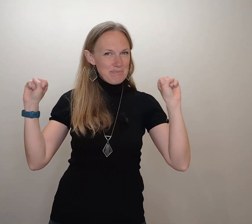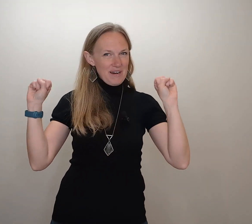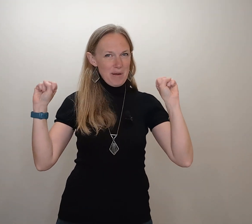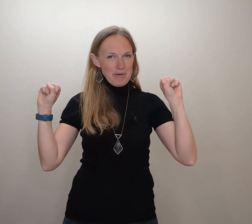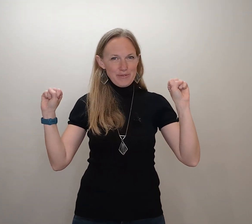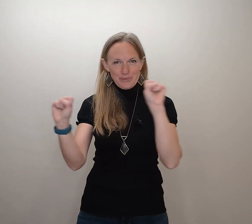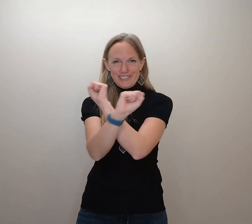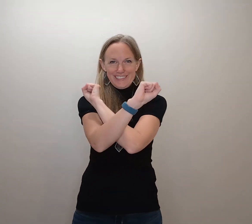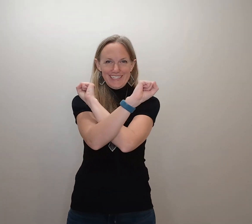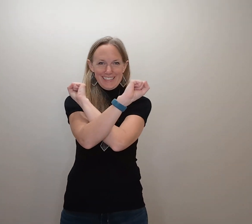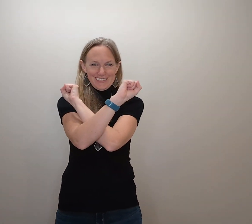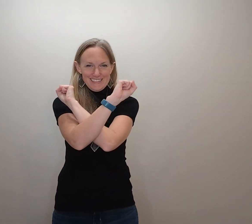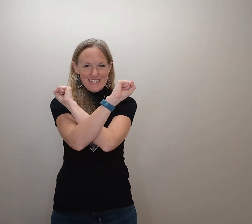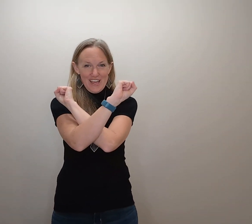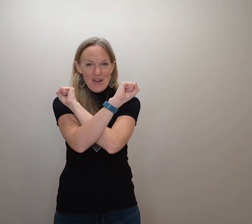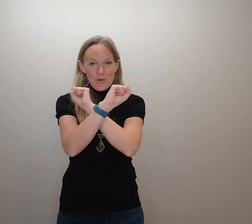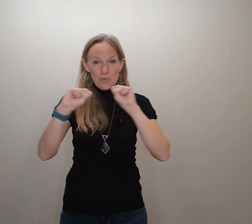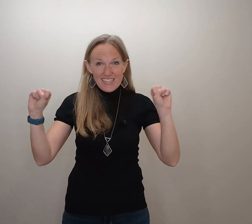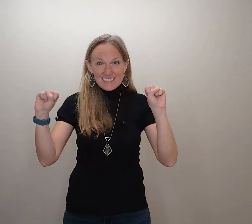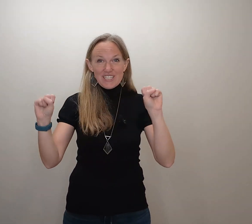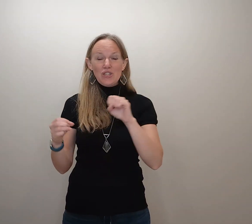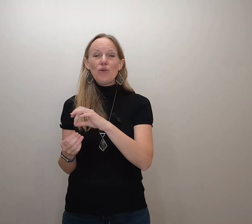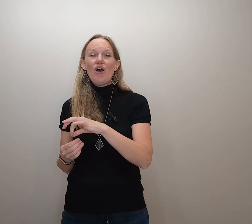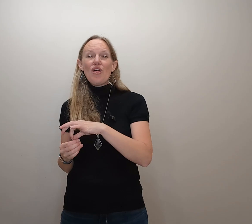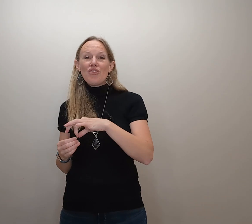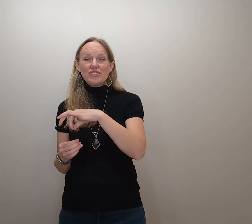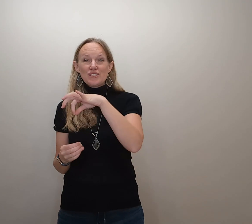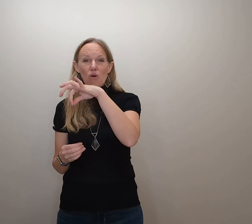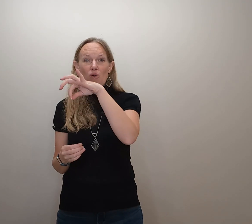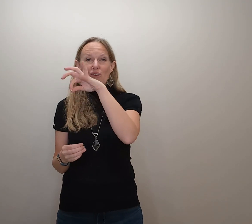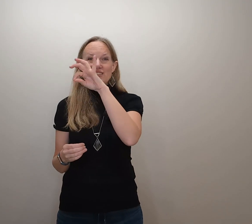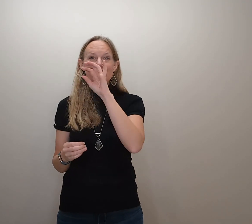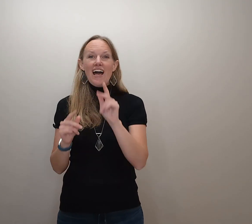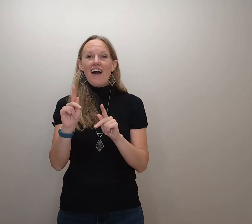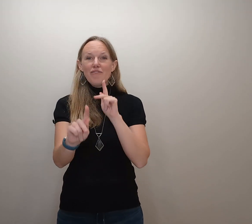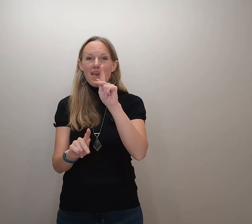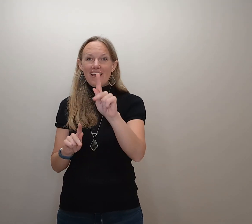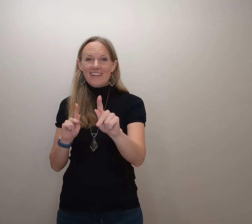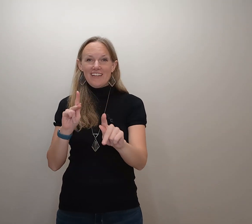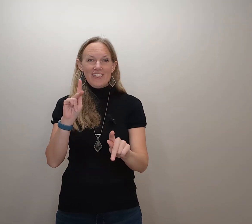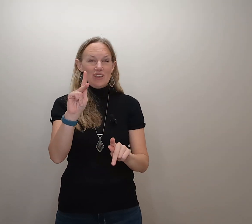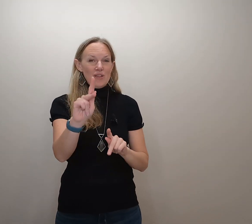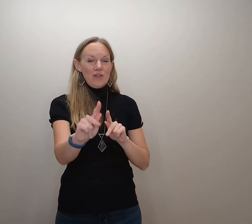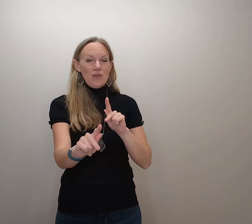but I remembered we're switching it to S's, rescue the souls of men.